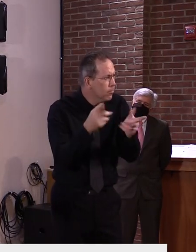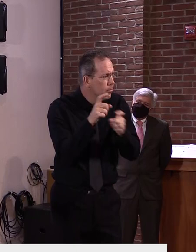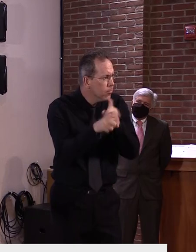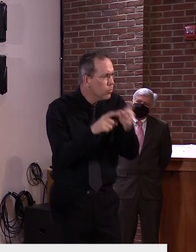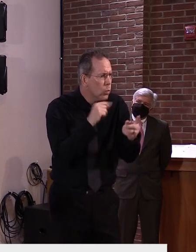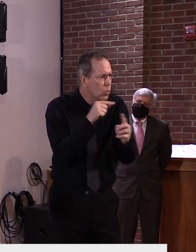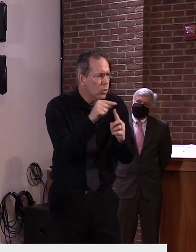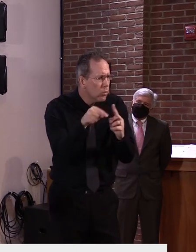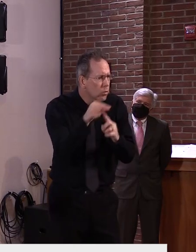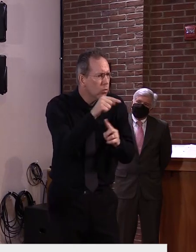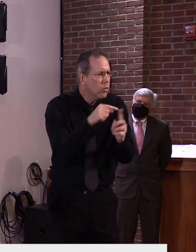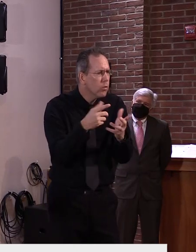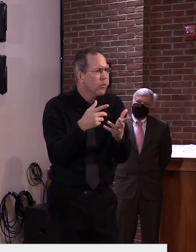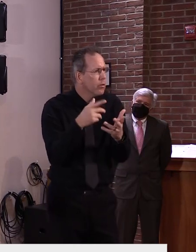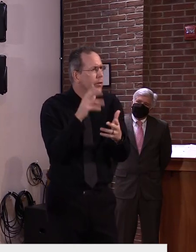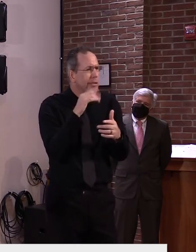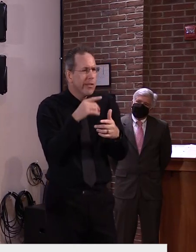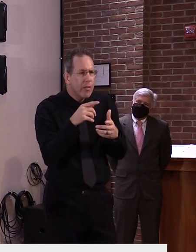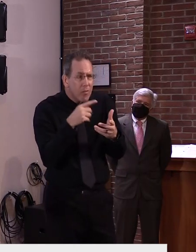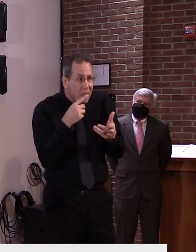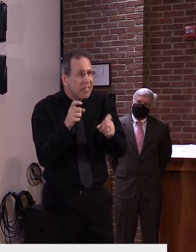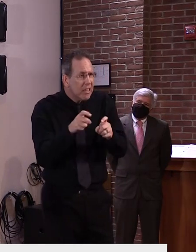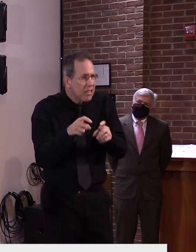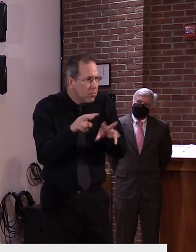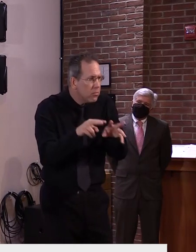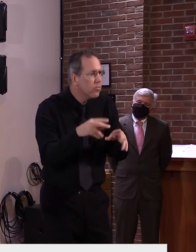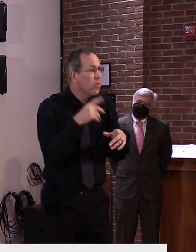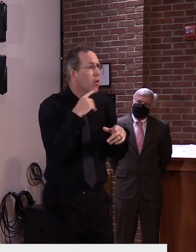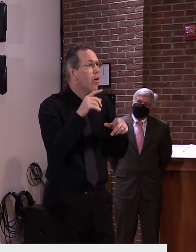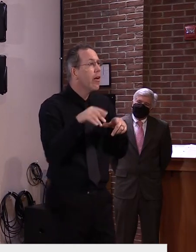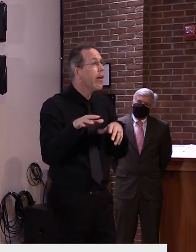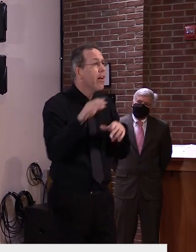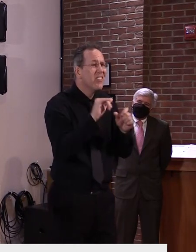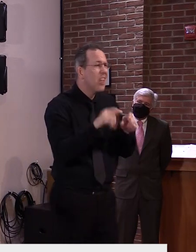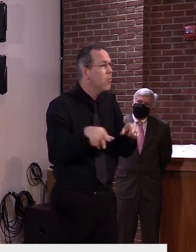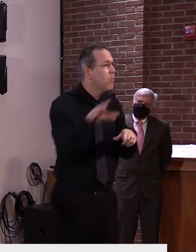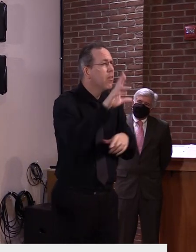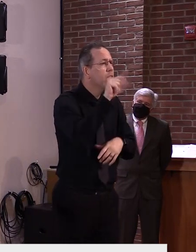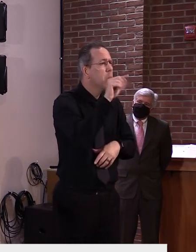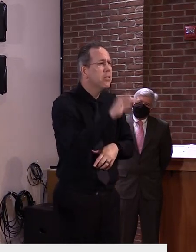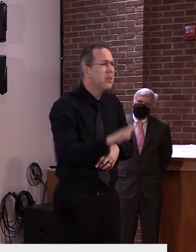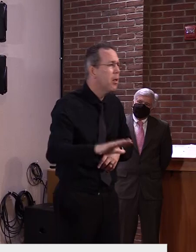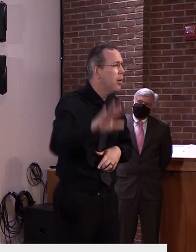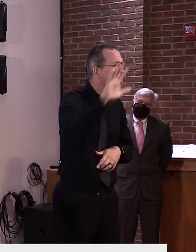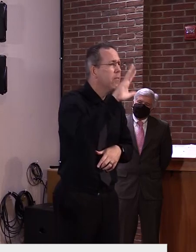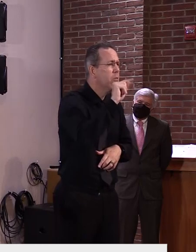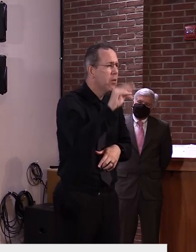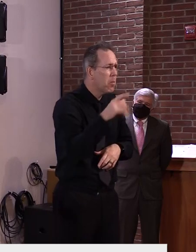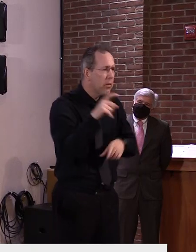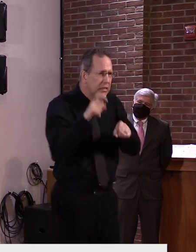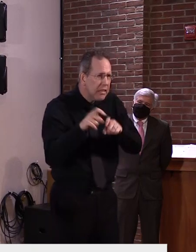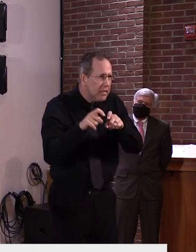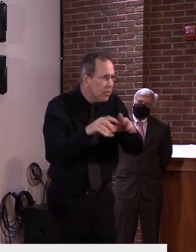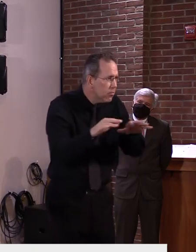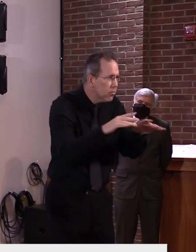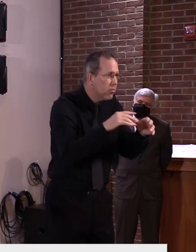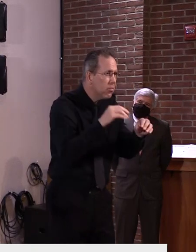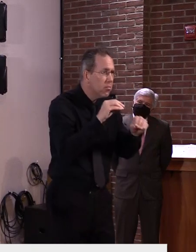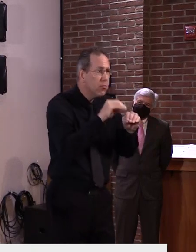the communities involved and not found an underlying level of viral activity that's